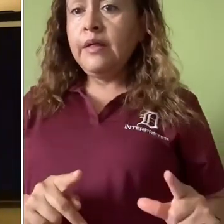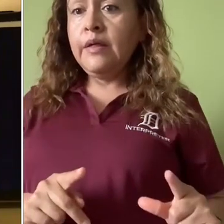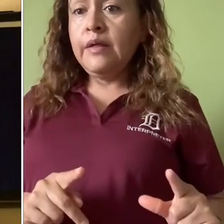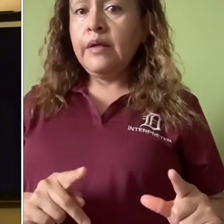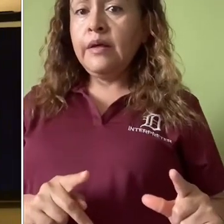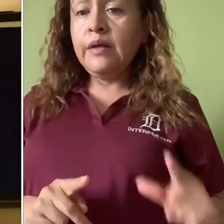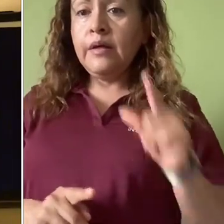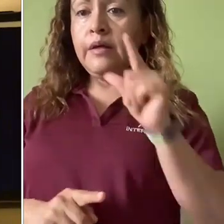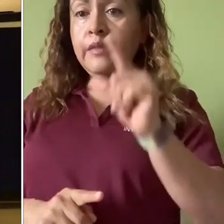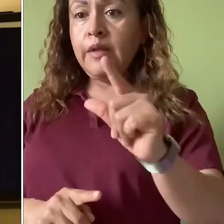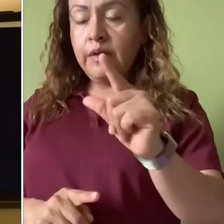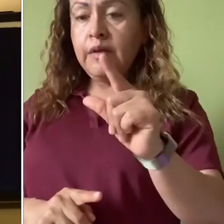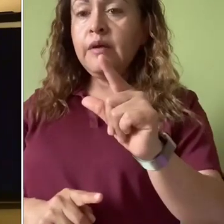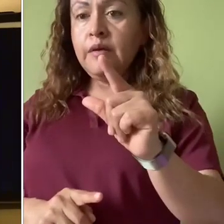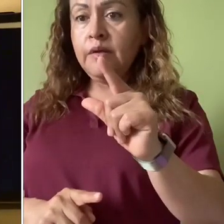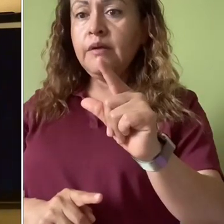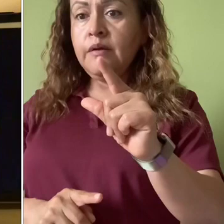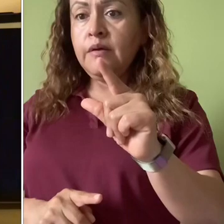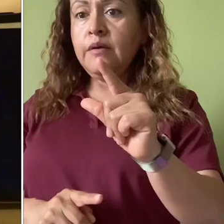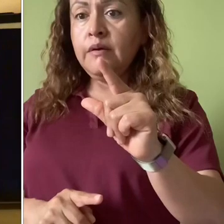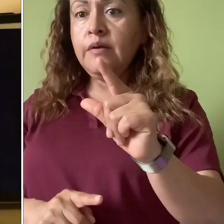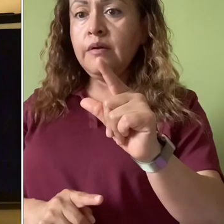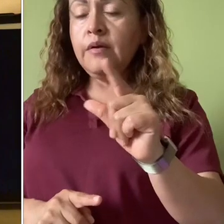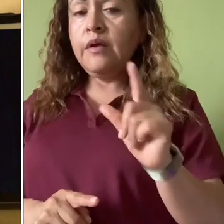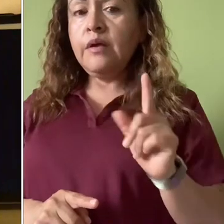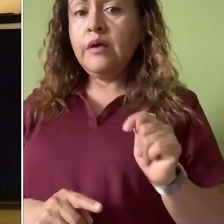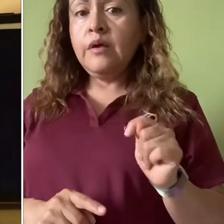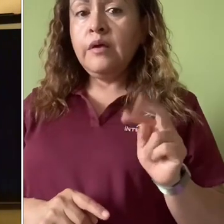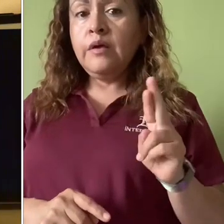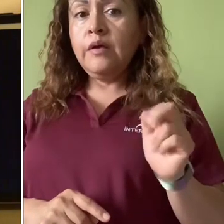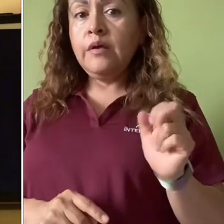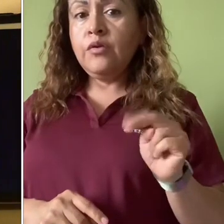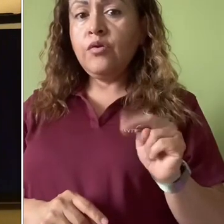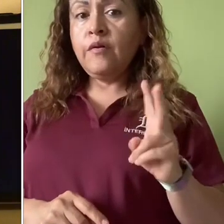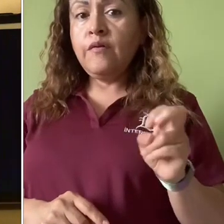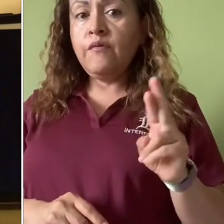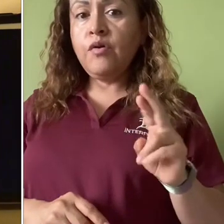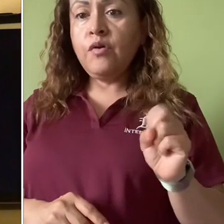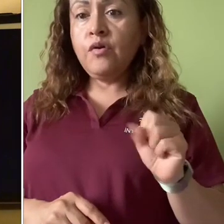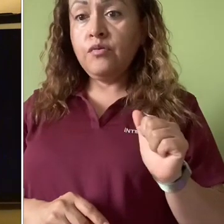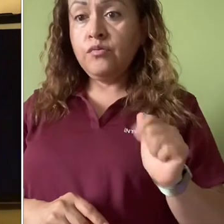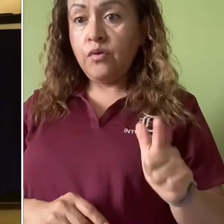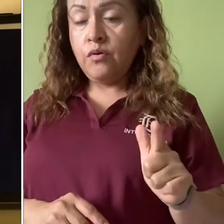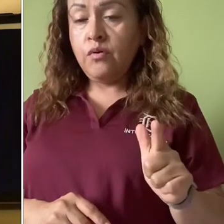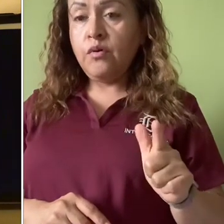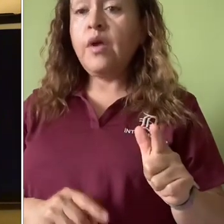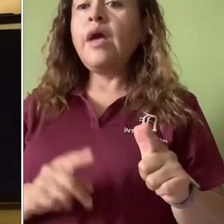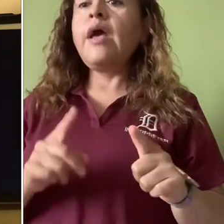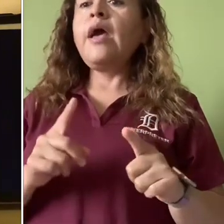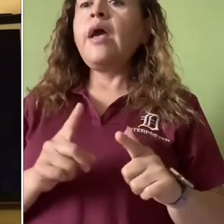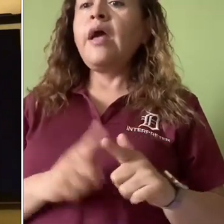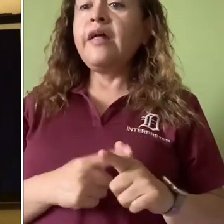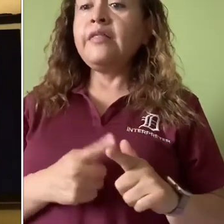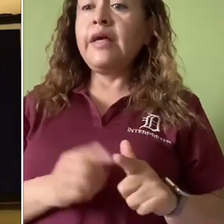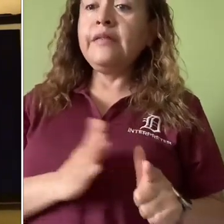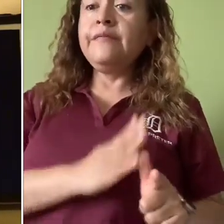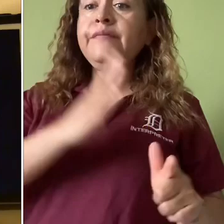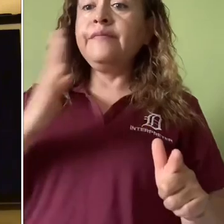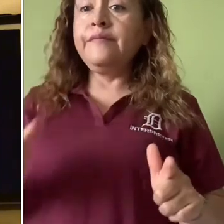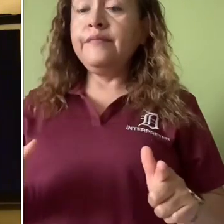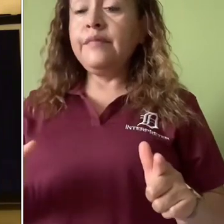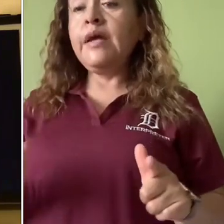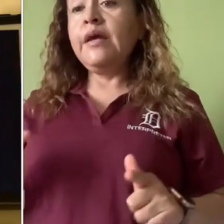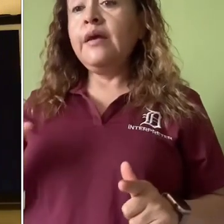congruent. So we know that angle is going to be congruent to that angle, because you could view this as a transversal. We also know that this angle right over